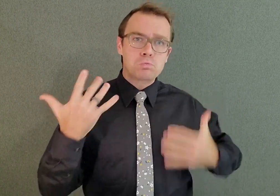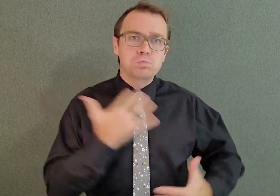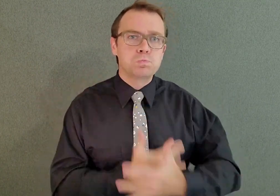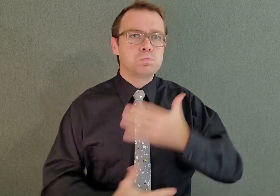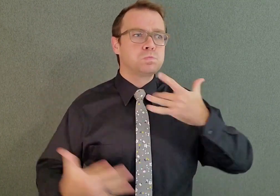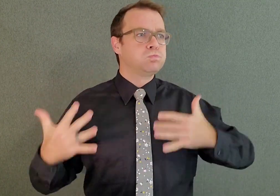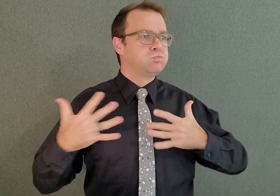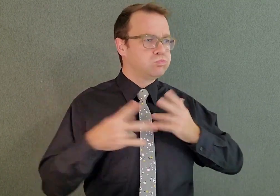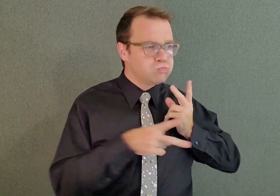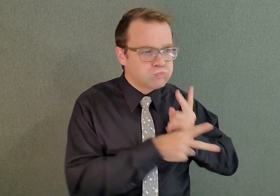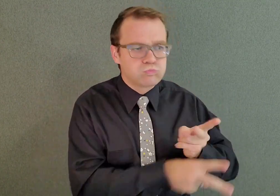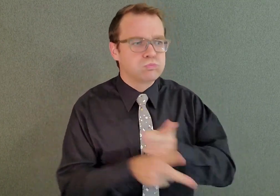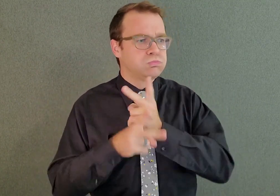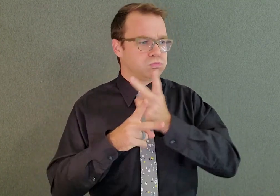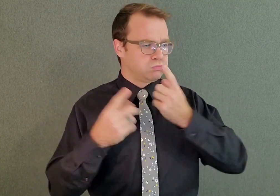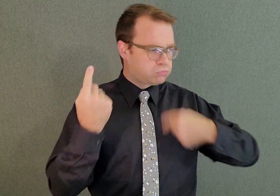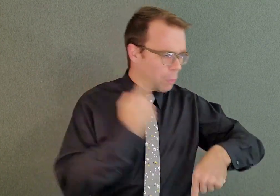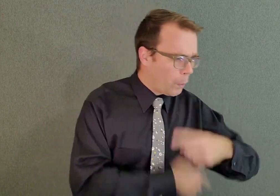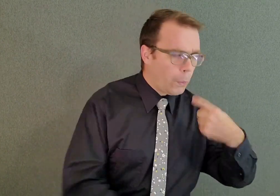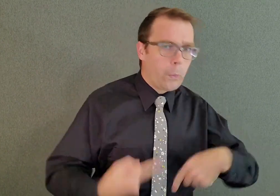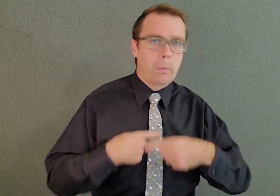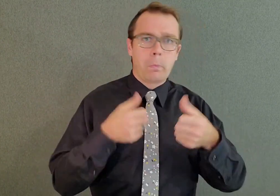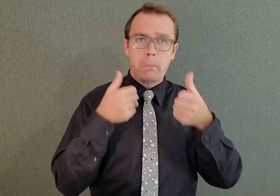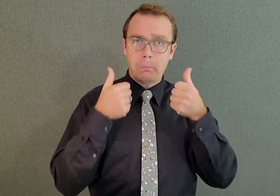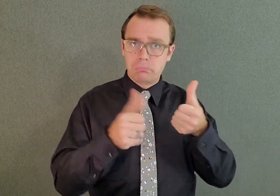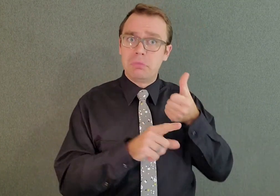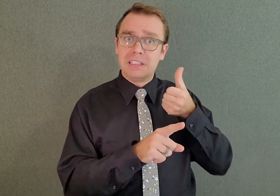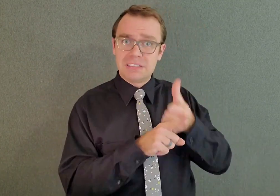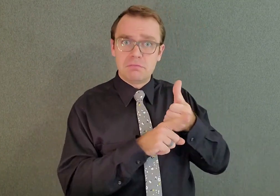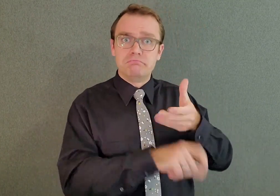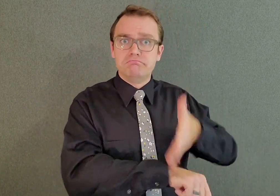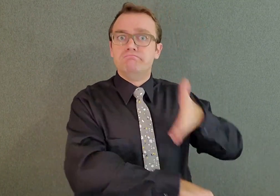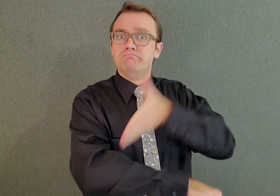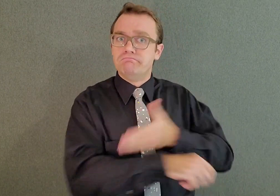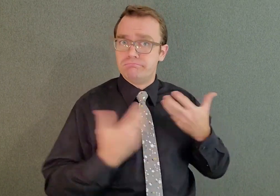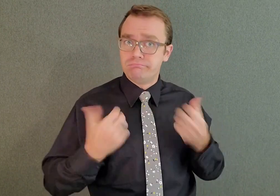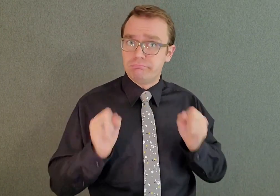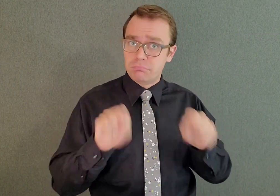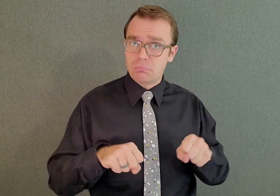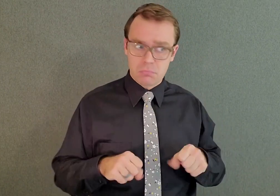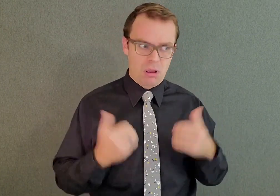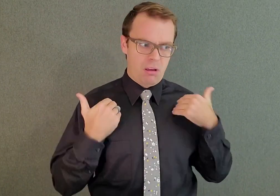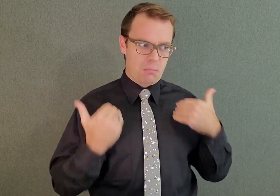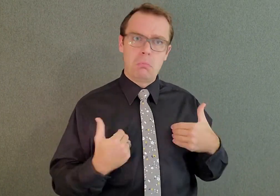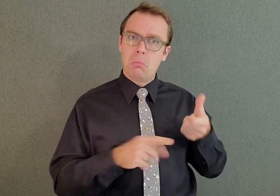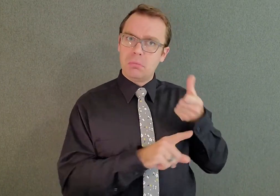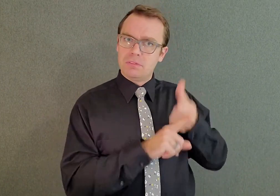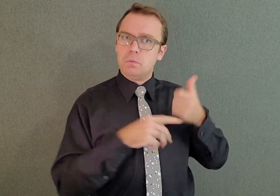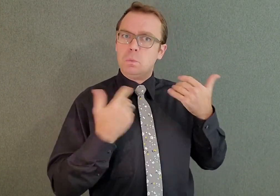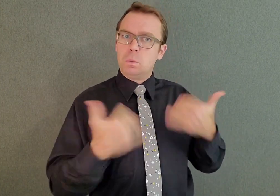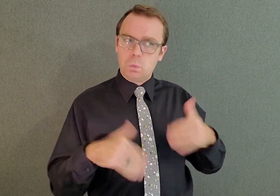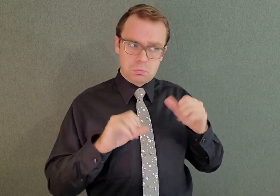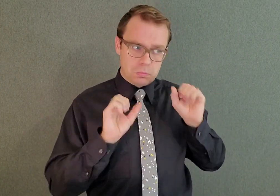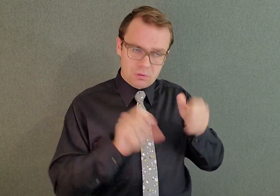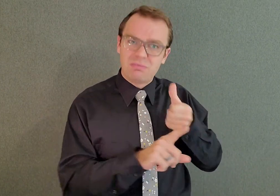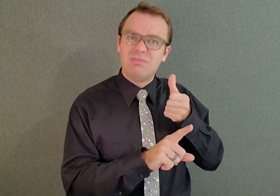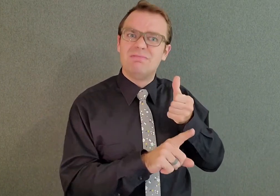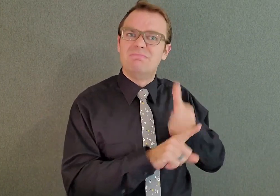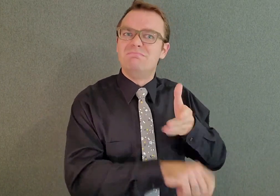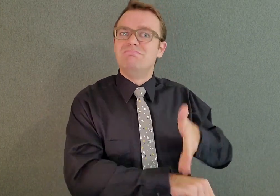state of optimal function and healing. The body has an innate ability to heal itself. This